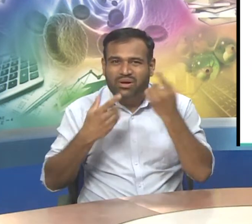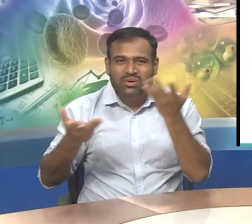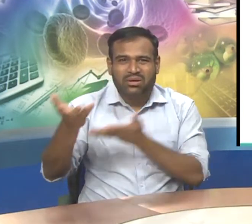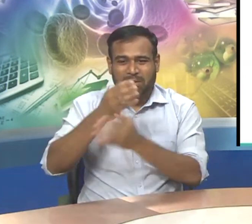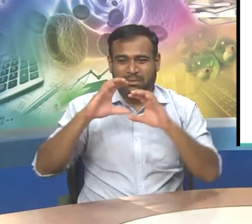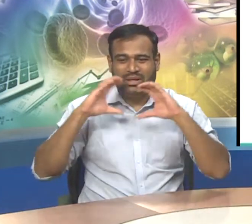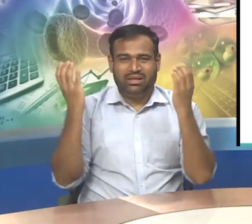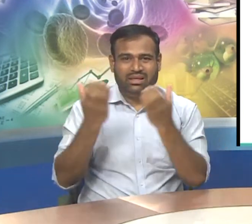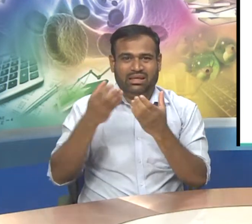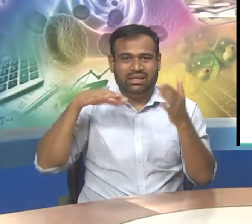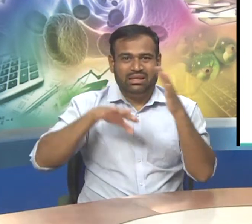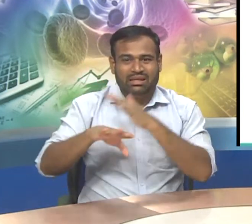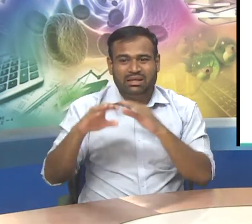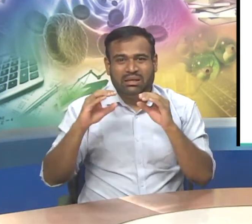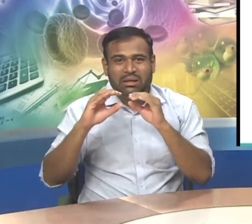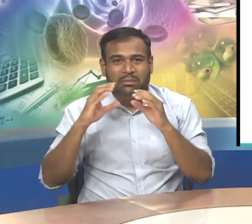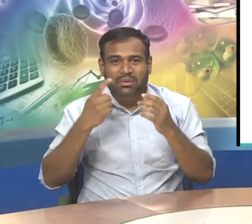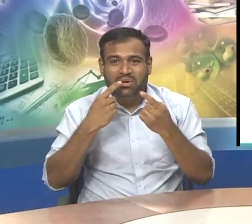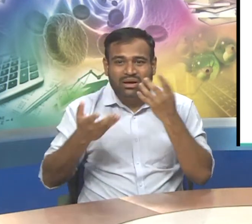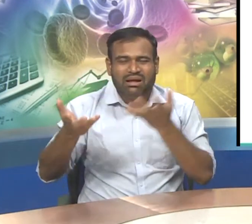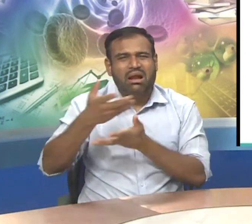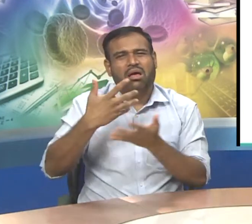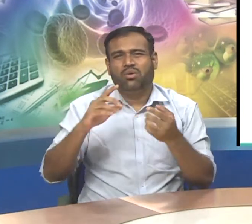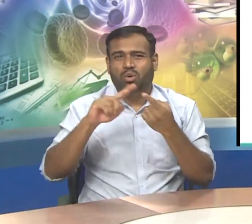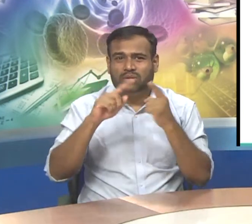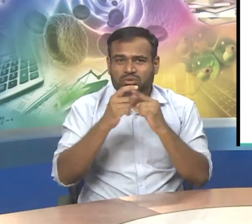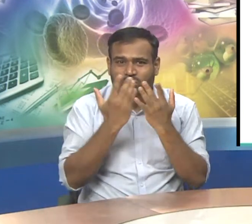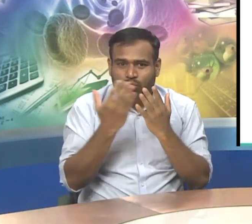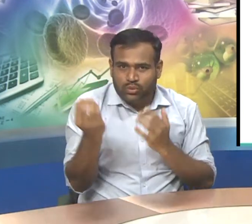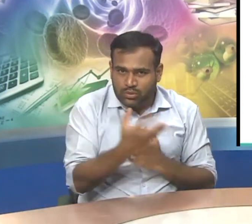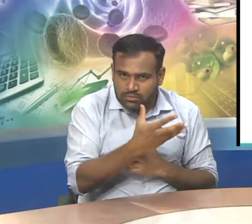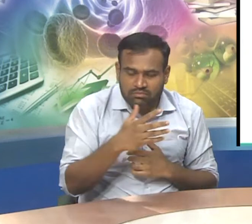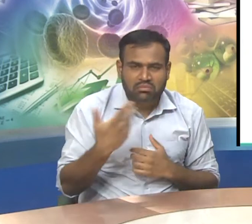so in this regard governor has